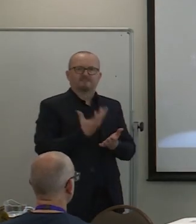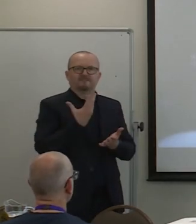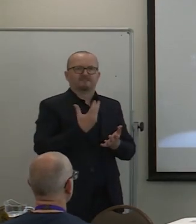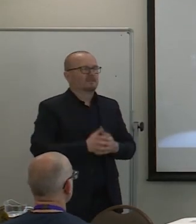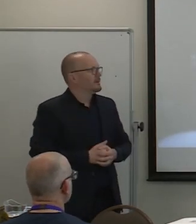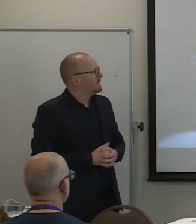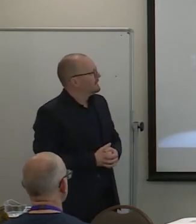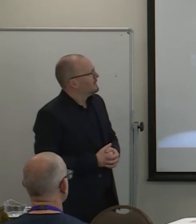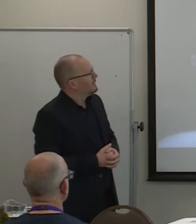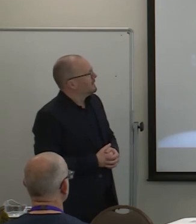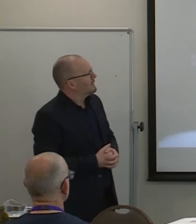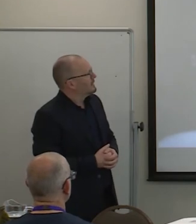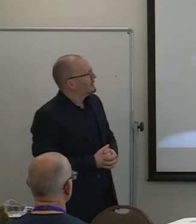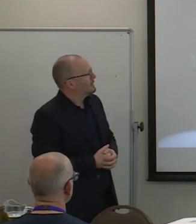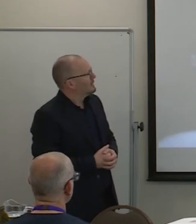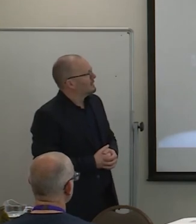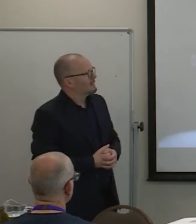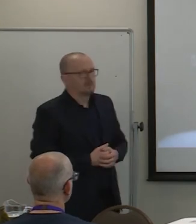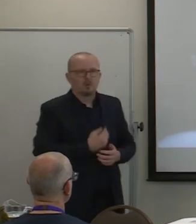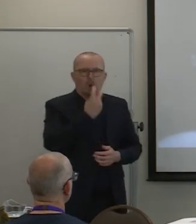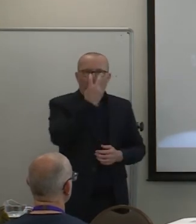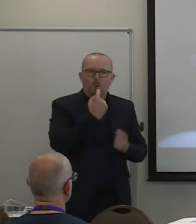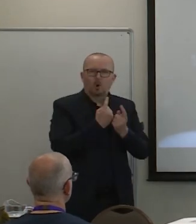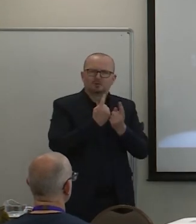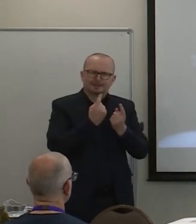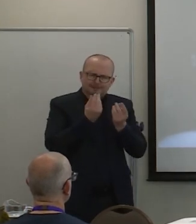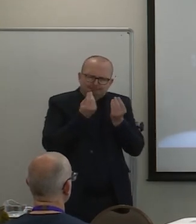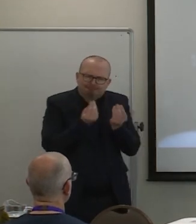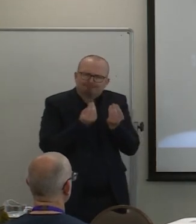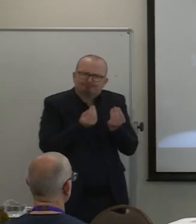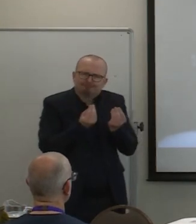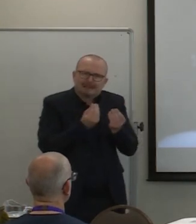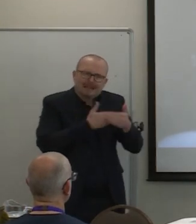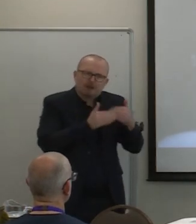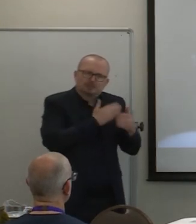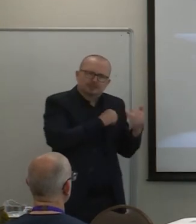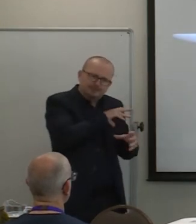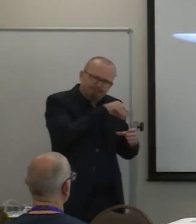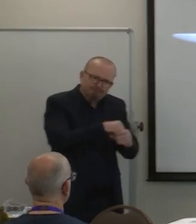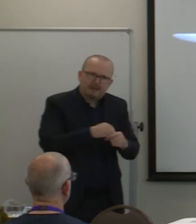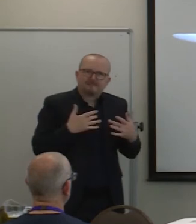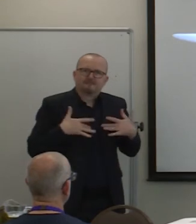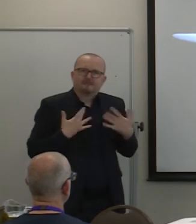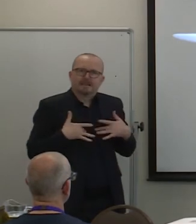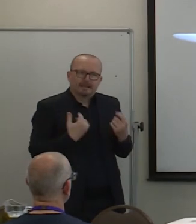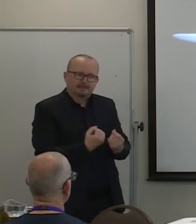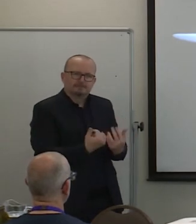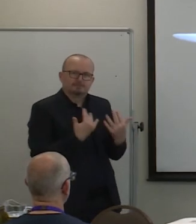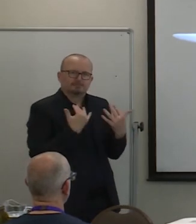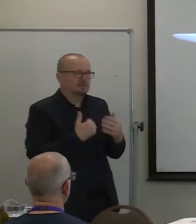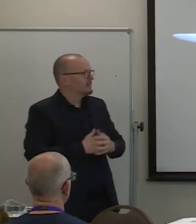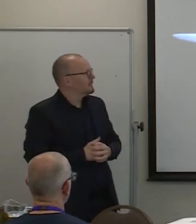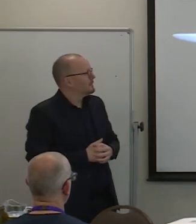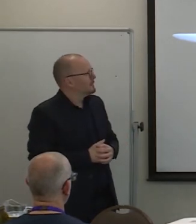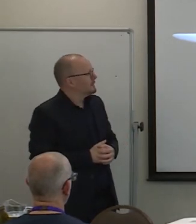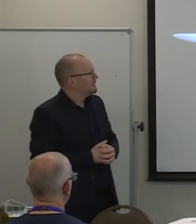Our old objects and treat them with a sense of reverence for what they are, some heritage and feel. And also be intimidated